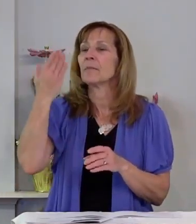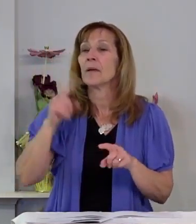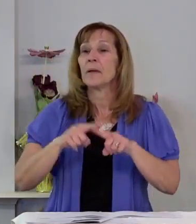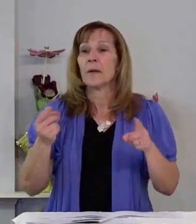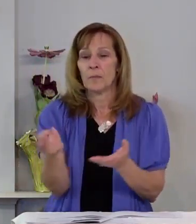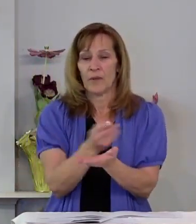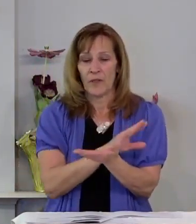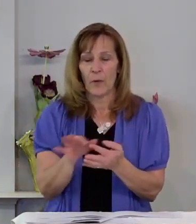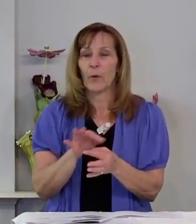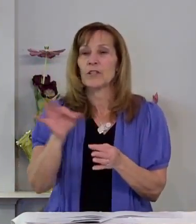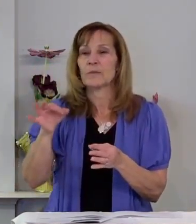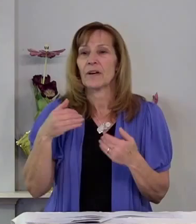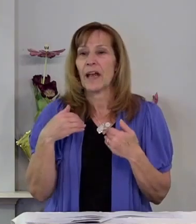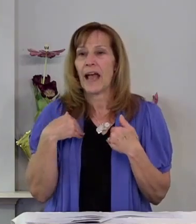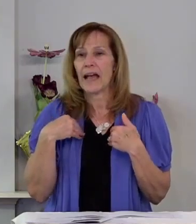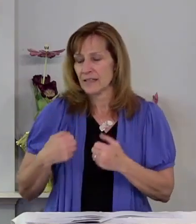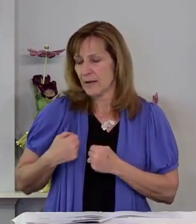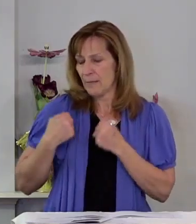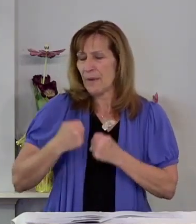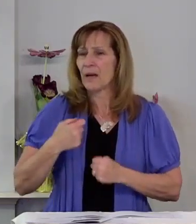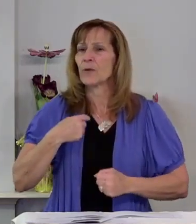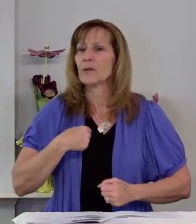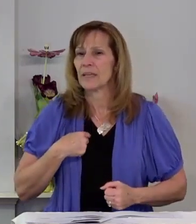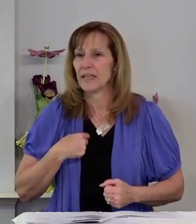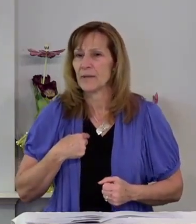the Holy Spirit has empowered me.